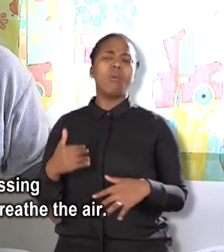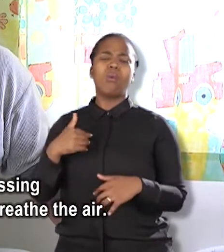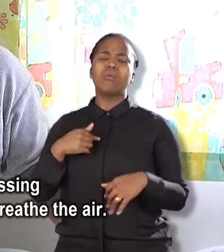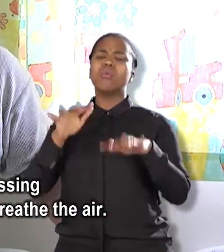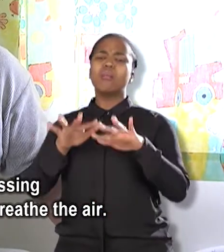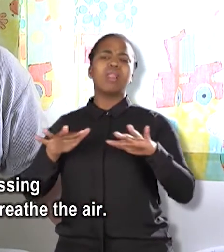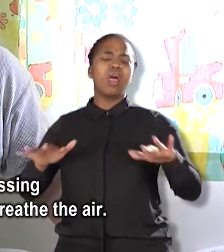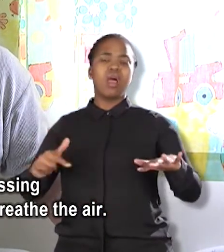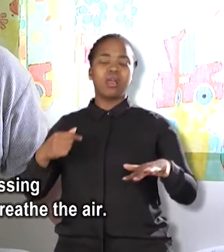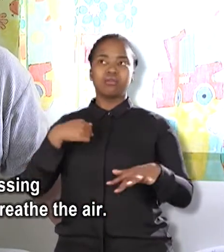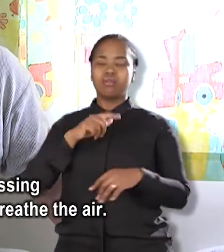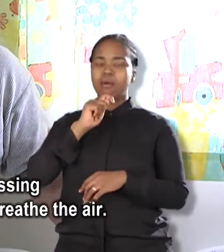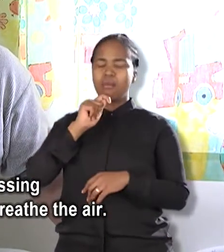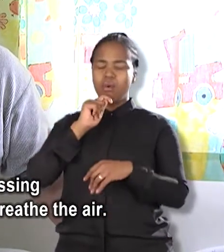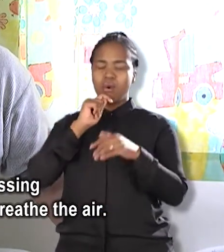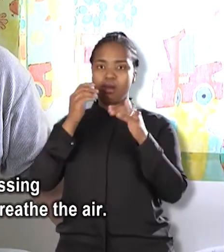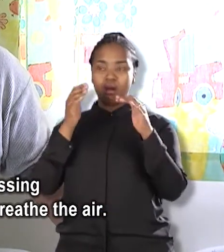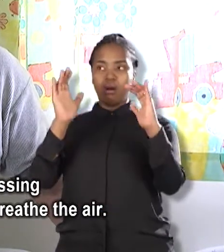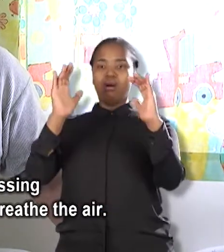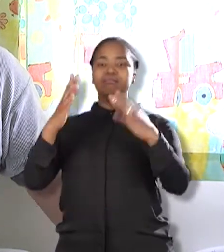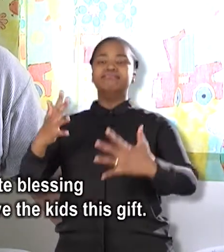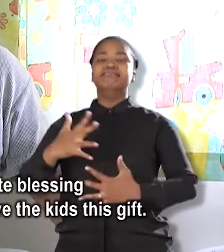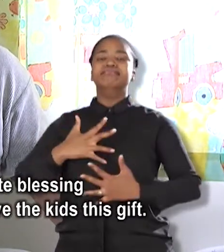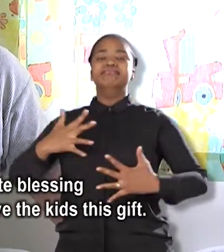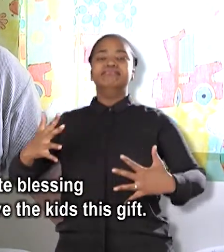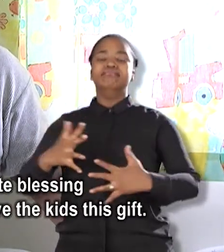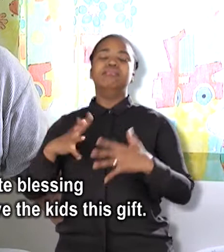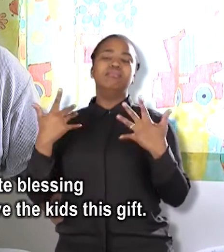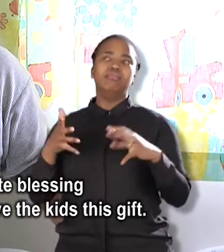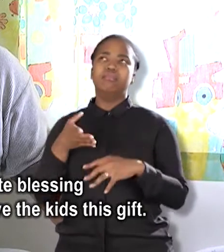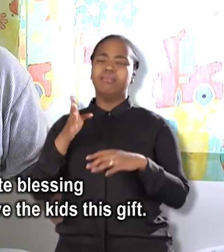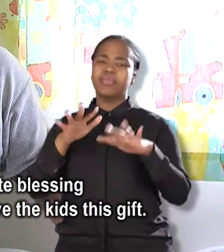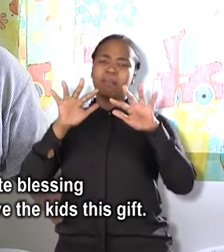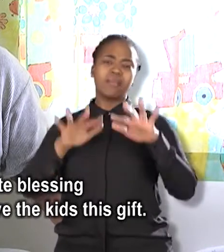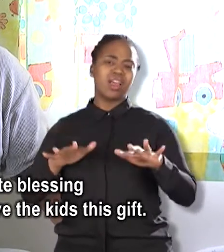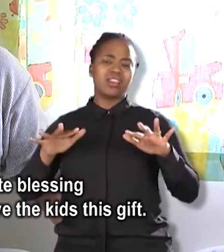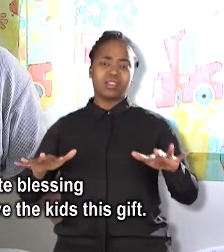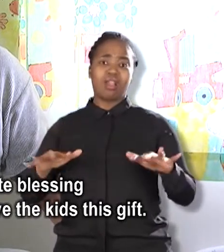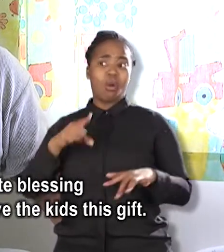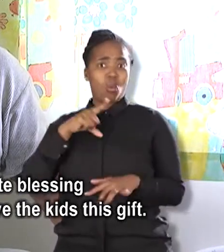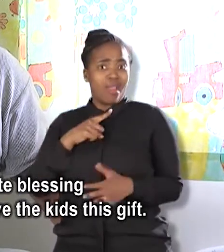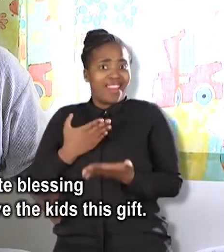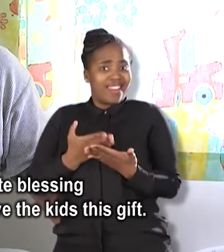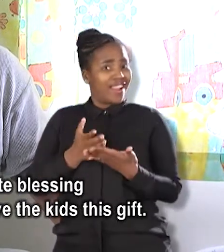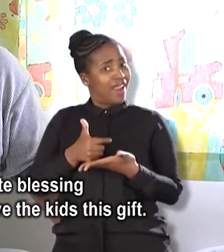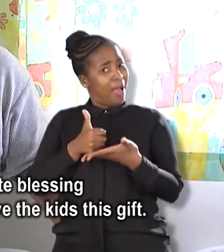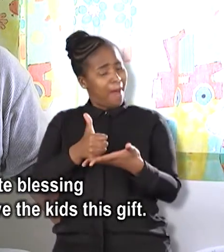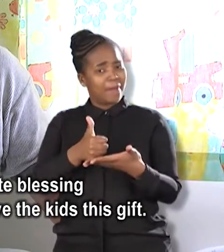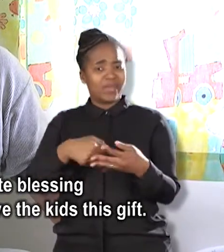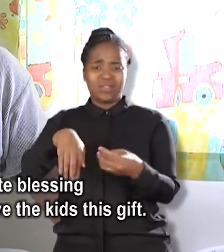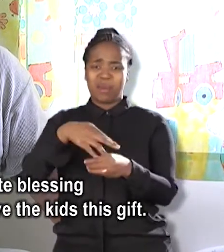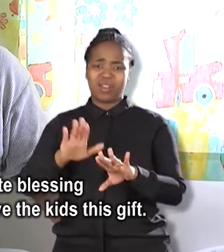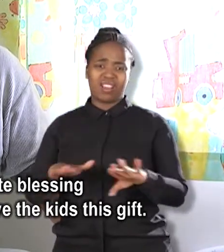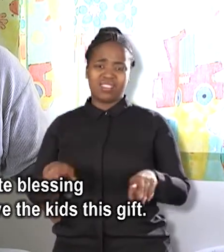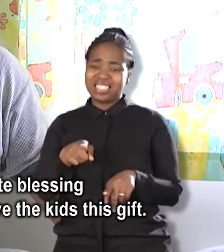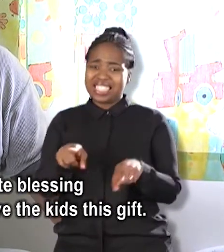a blessing to get up in the morning and breathe the air you breathe. So it's an absolute blessing that we are able to give the kids